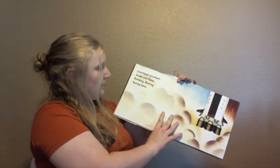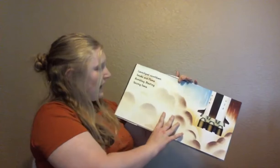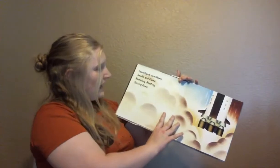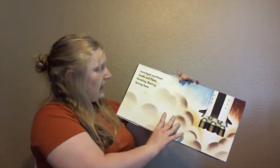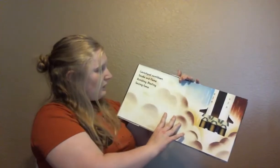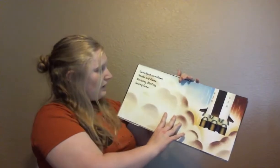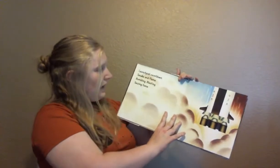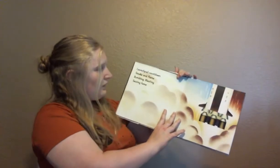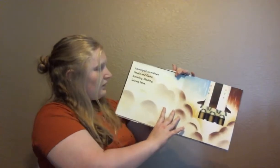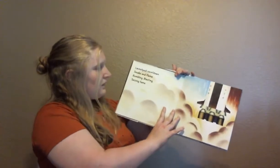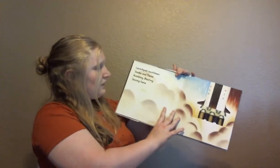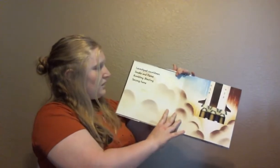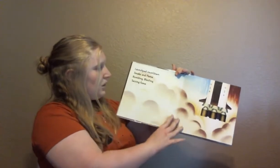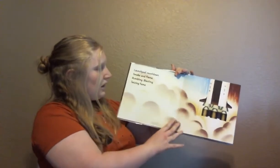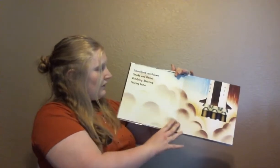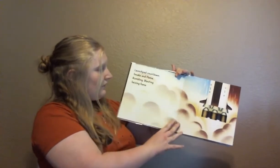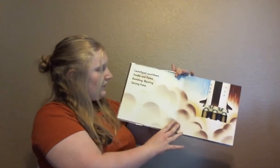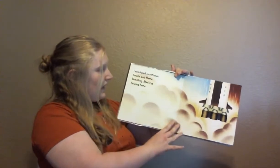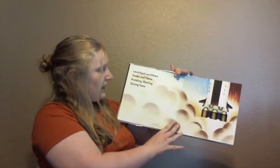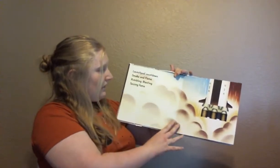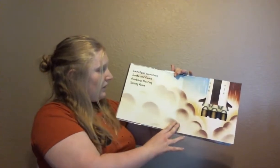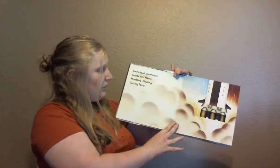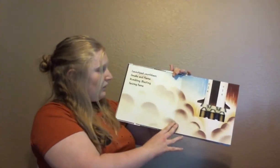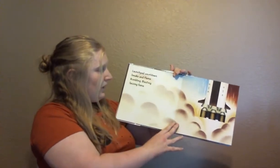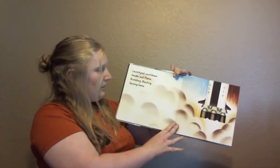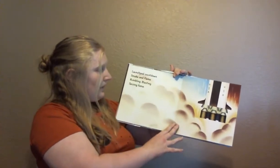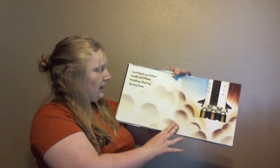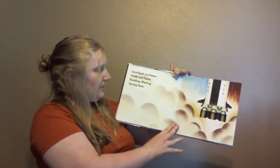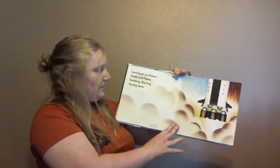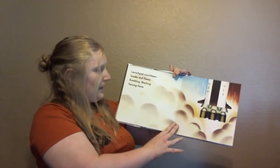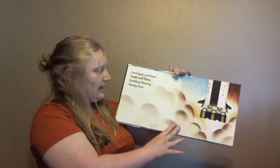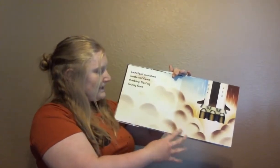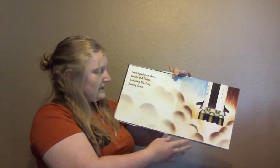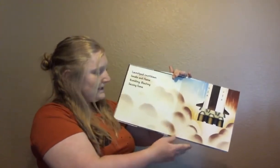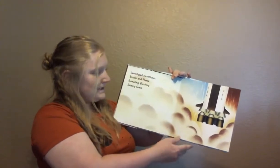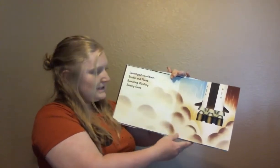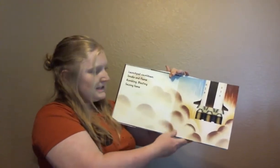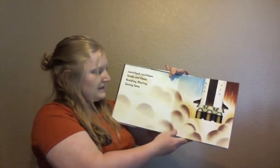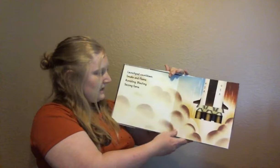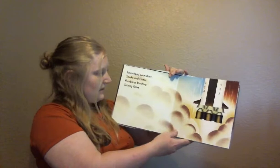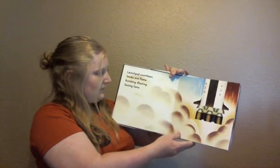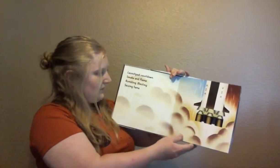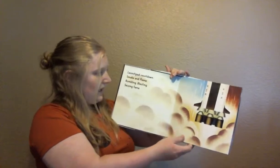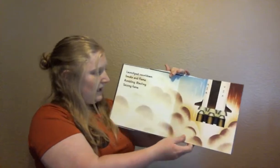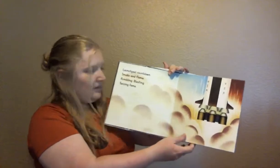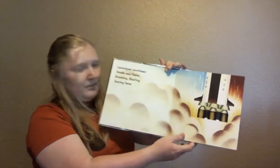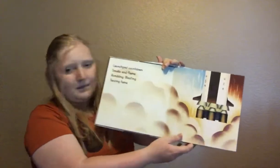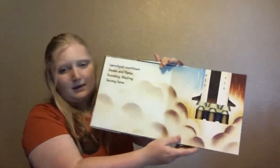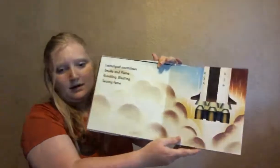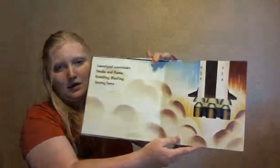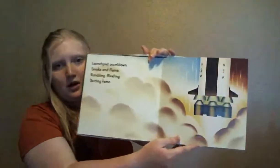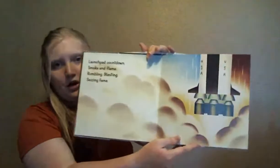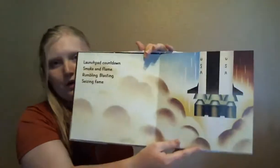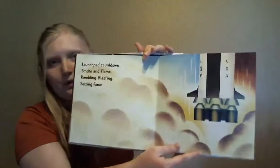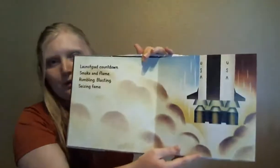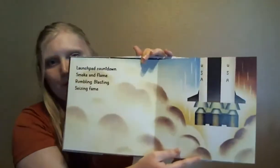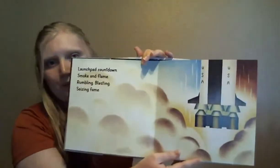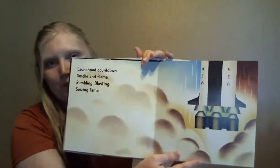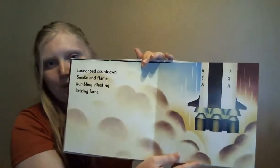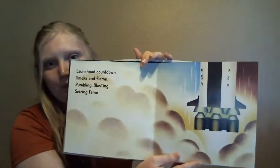Launchpad countdown, smoke and flame, rumbling, blasting, seizing fame. Ooh,